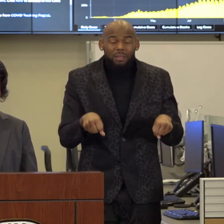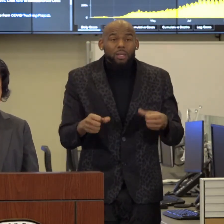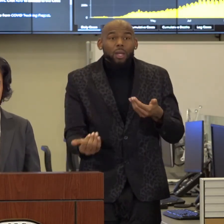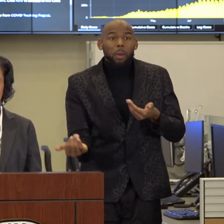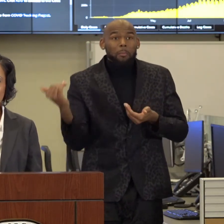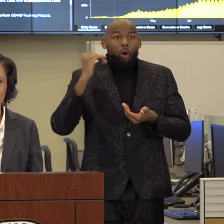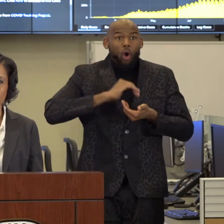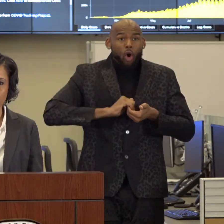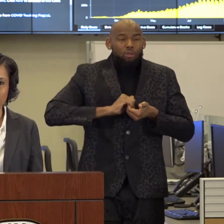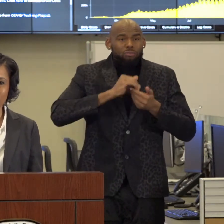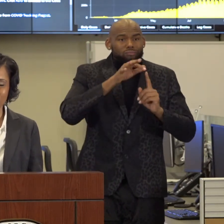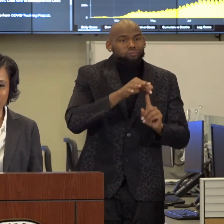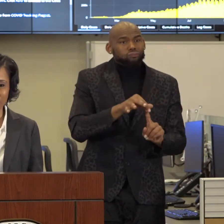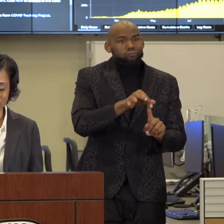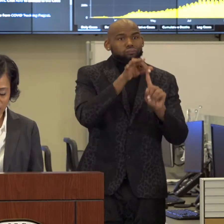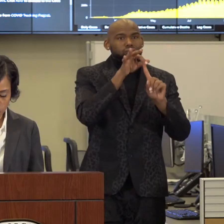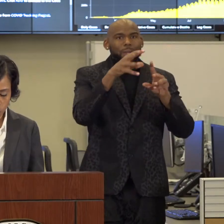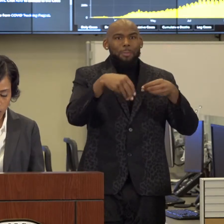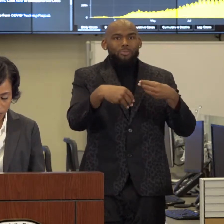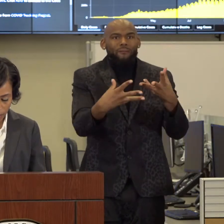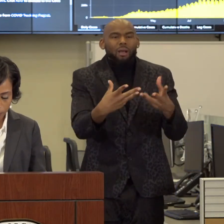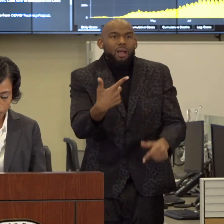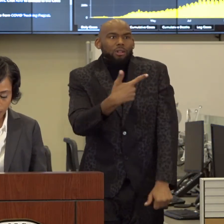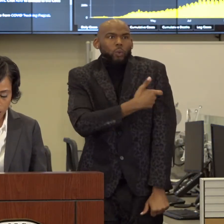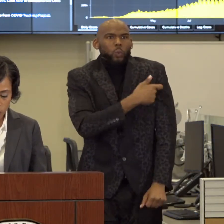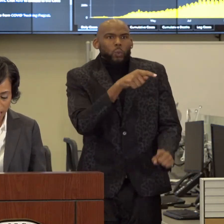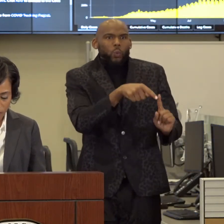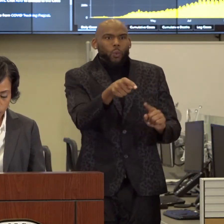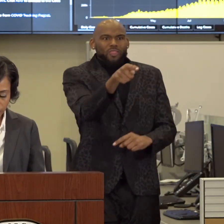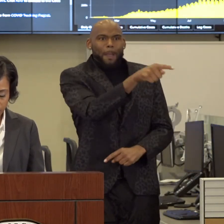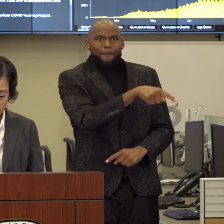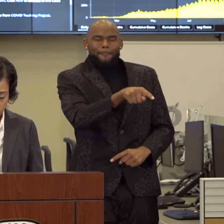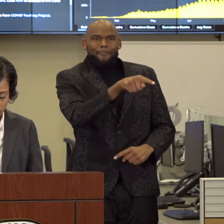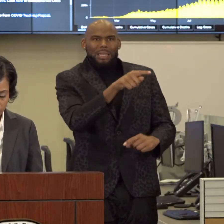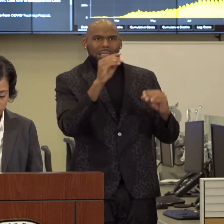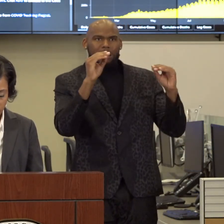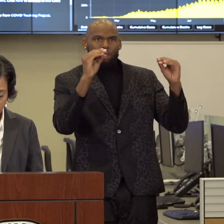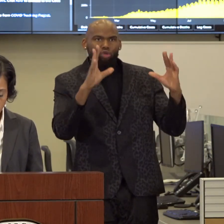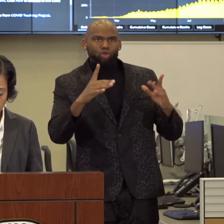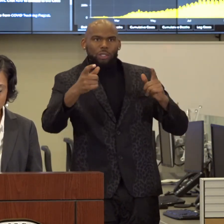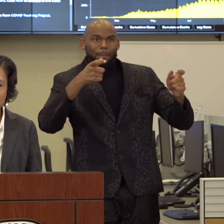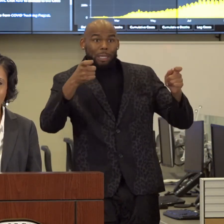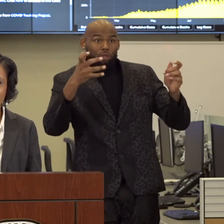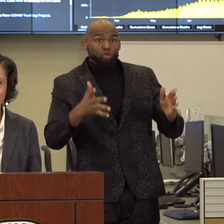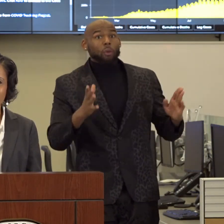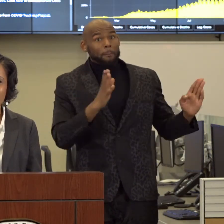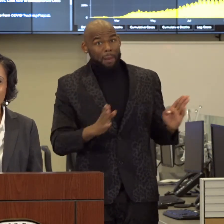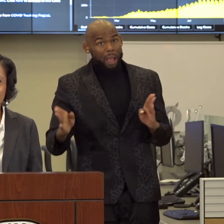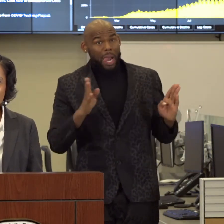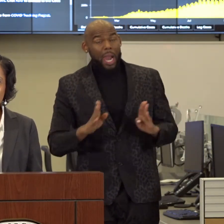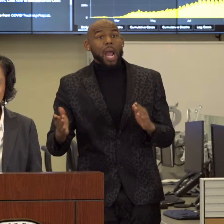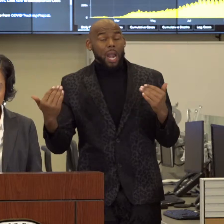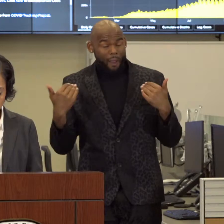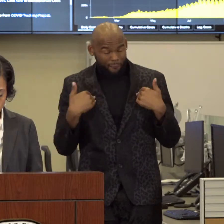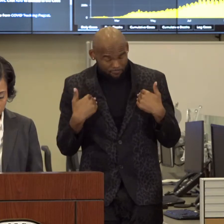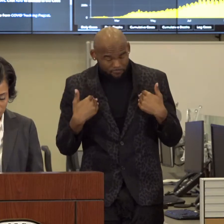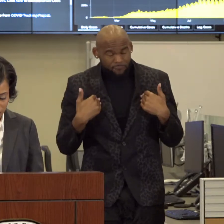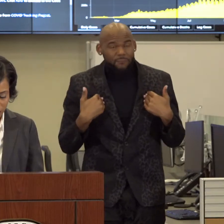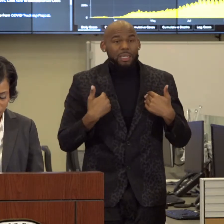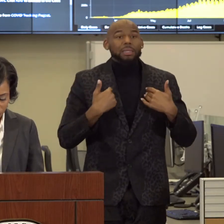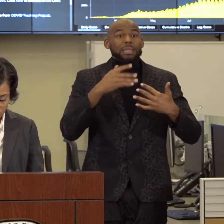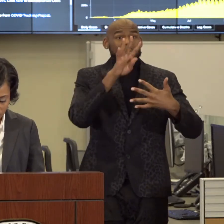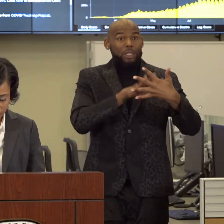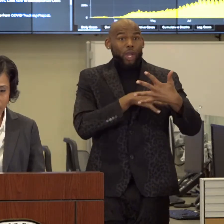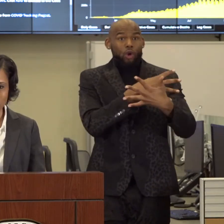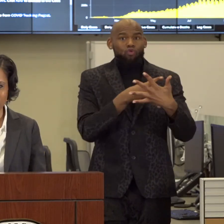partnership to exclusively provide the vaccine to them. We have a plan in place to get everyone vaccinated that is scheduled to